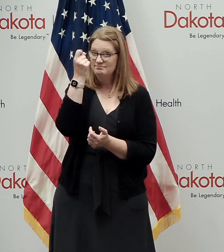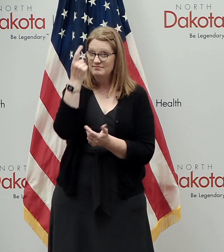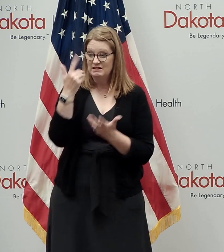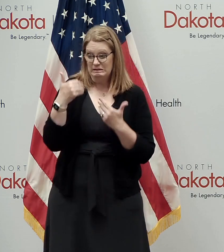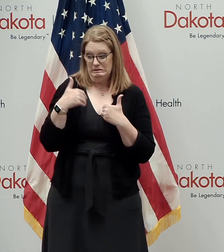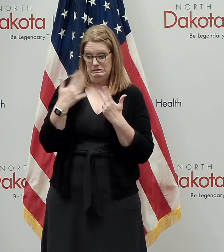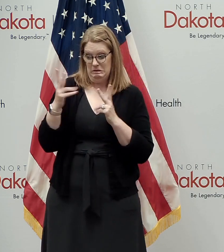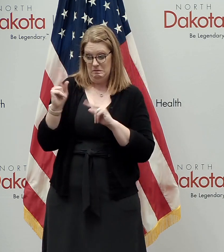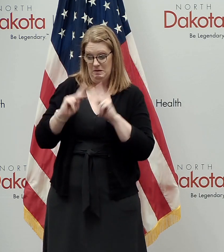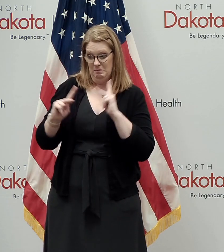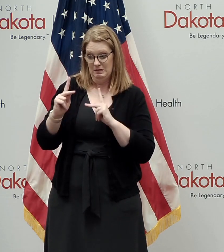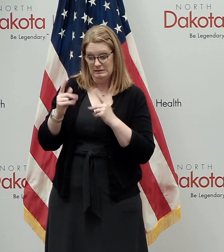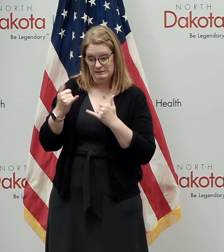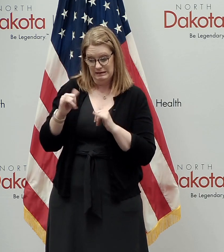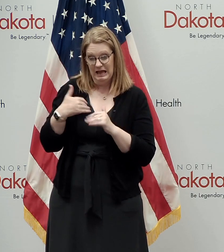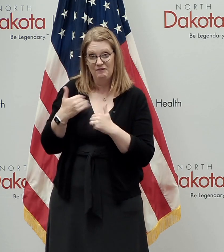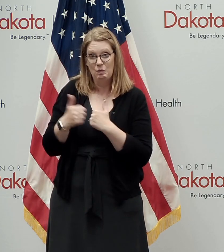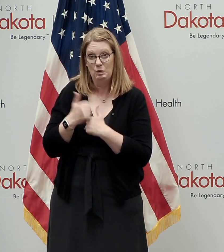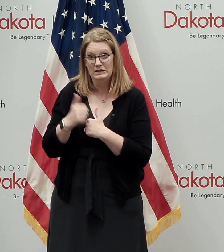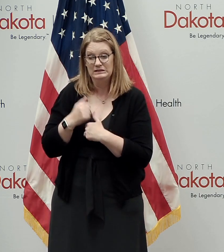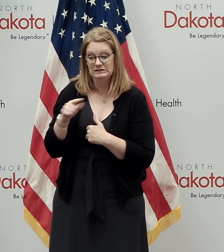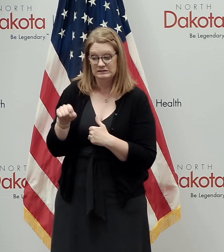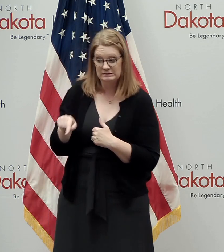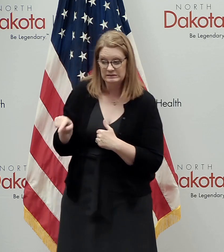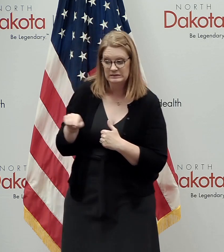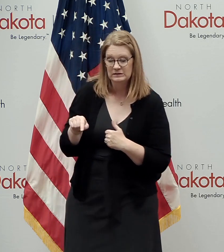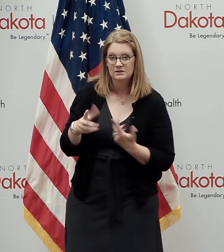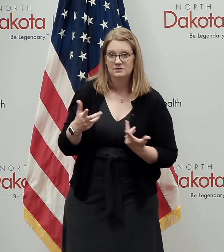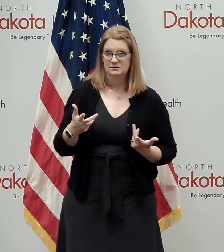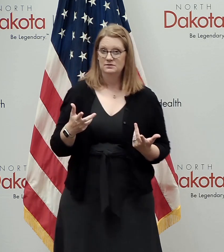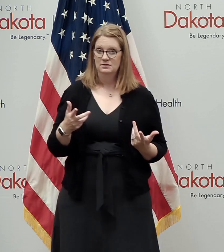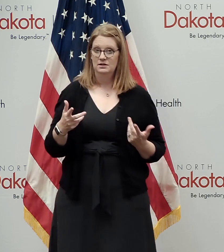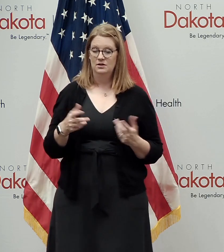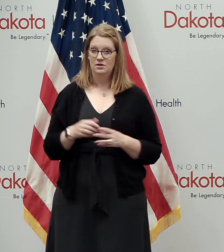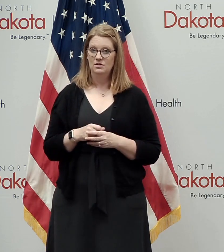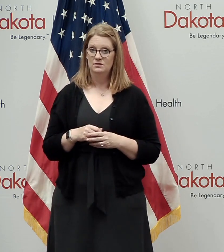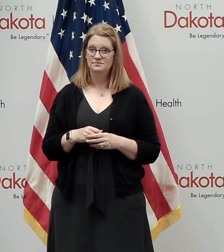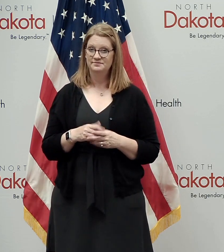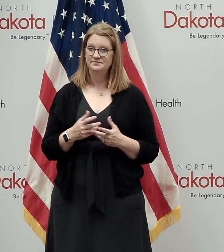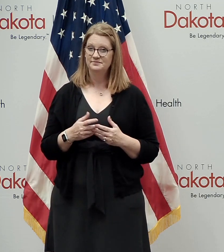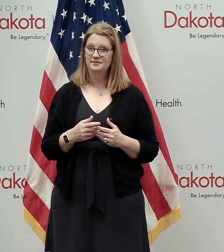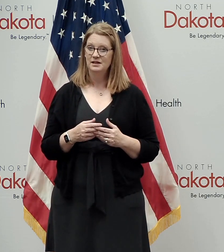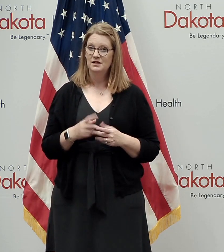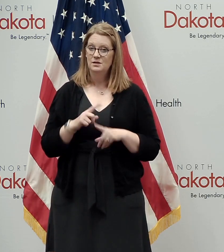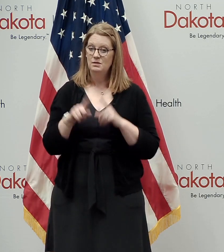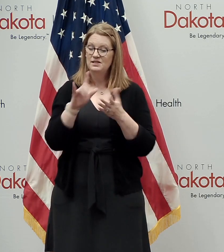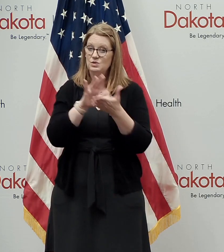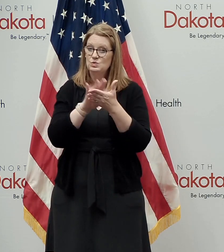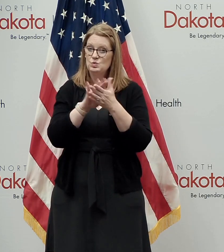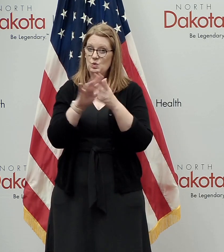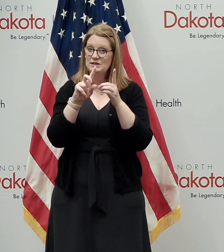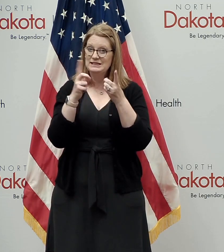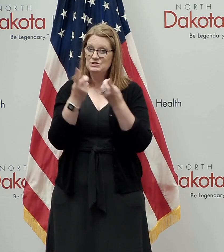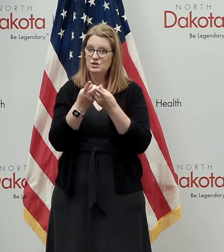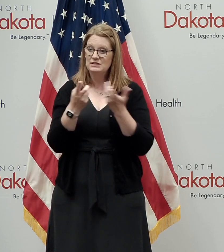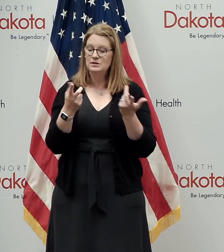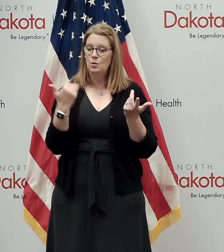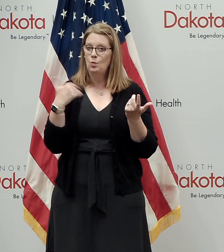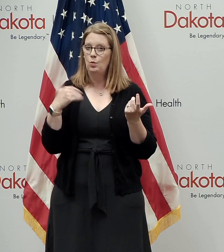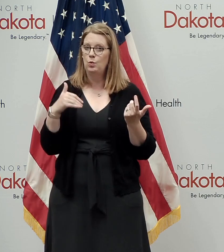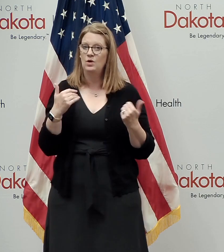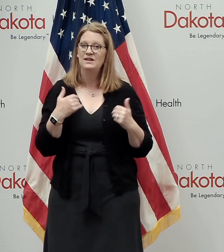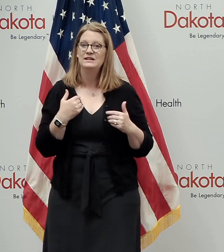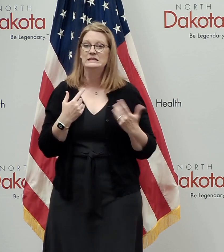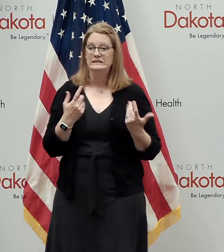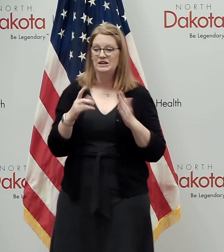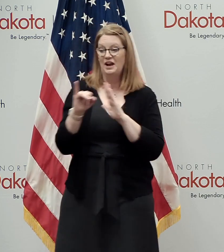this. Unfortunately, it's not the vast majority of the population, but those school districts are going to have to be aware of those situations. They're going to have